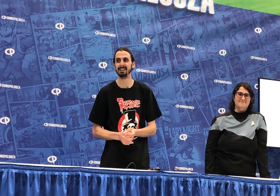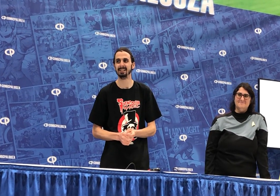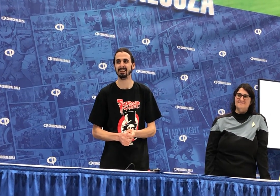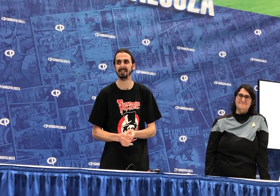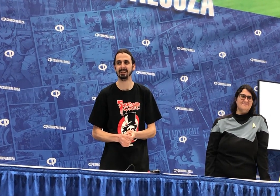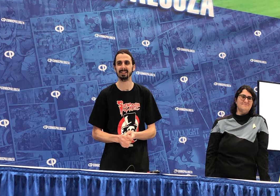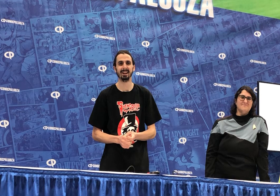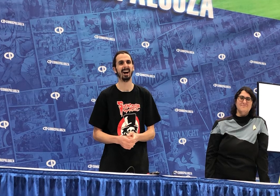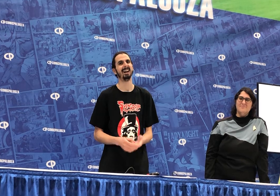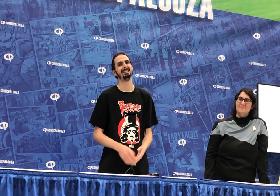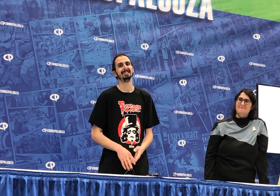Mainly animation storytelling.